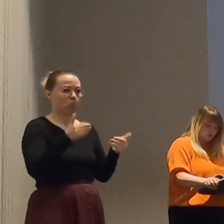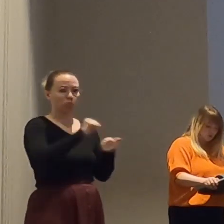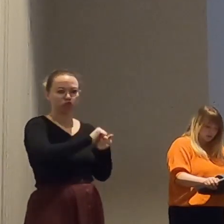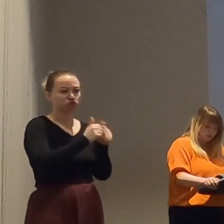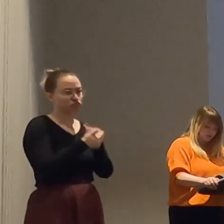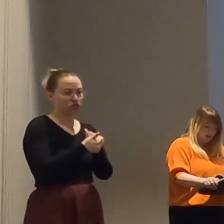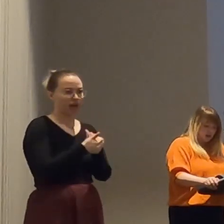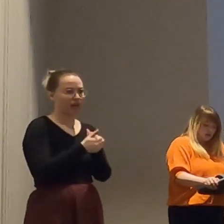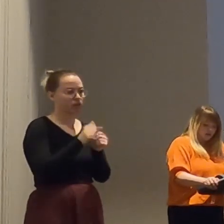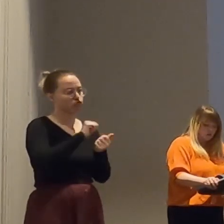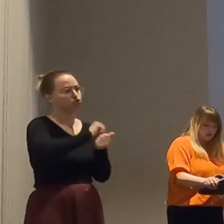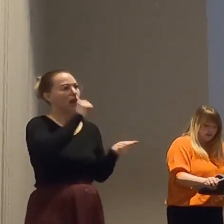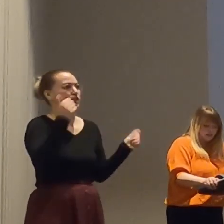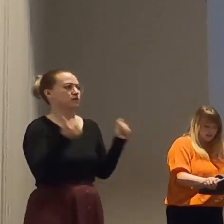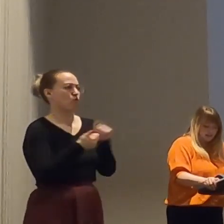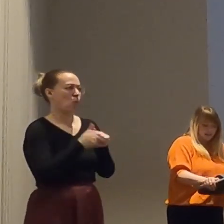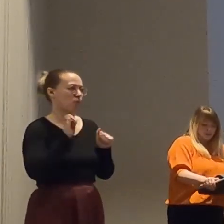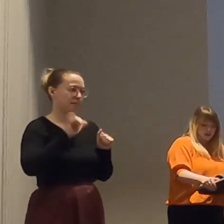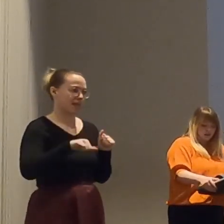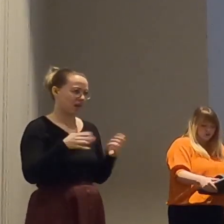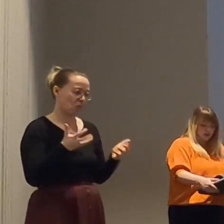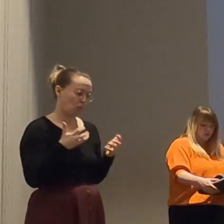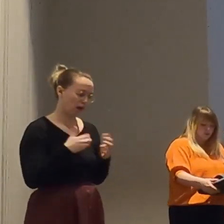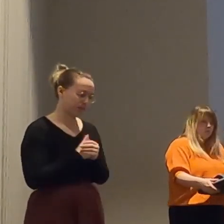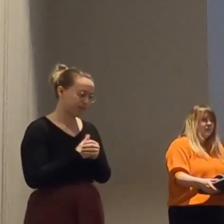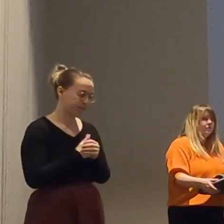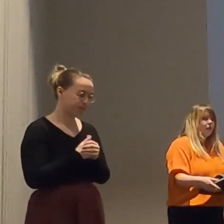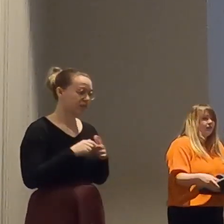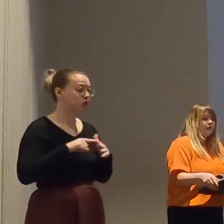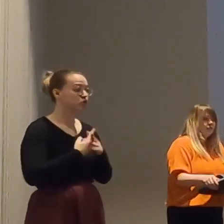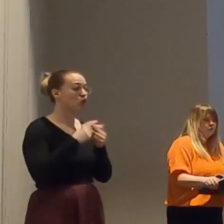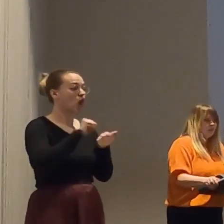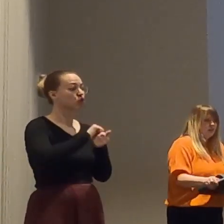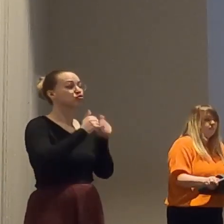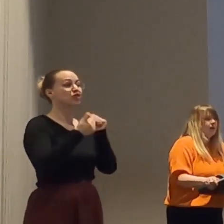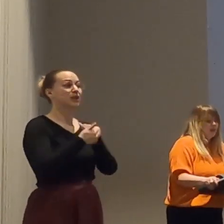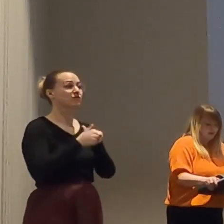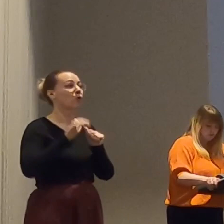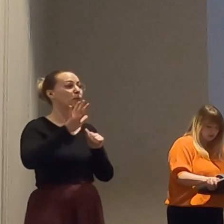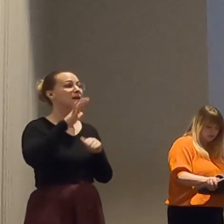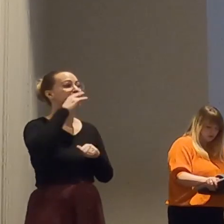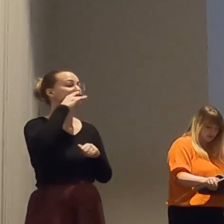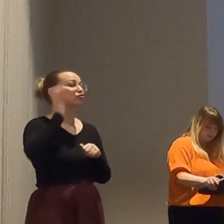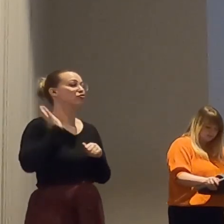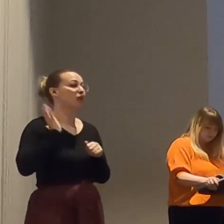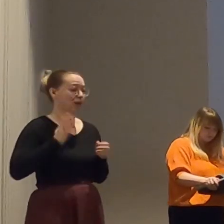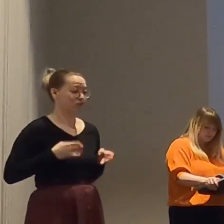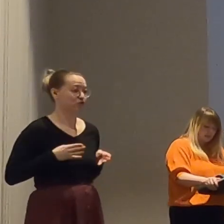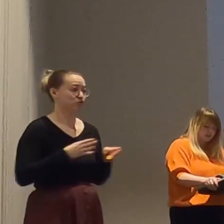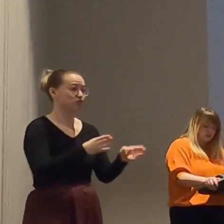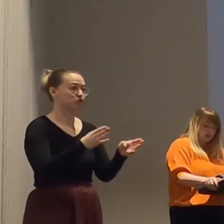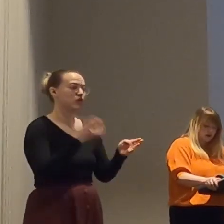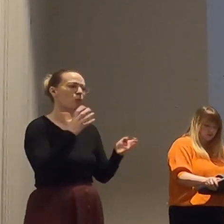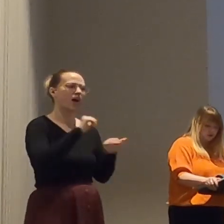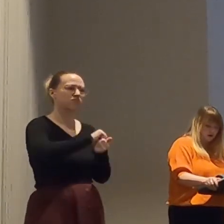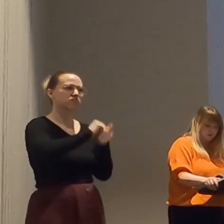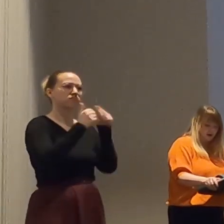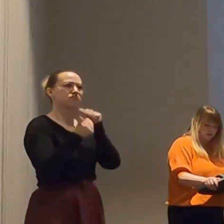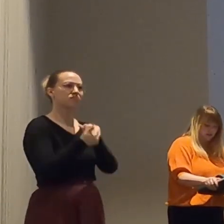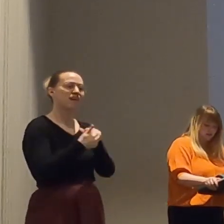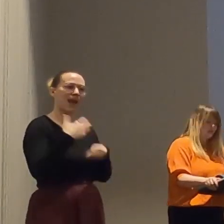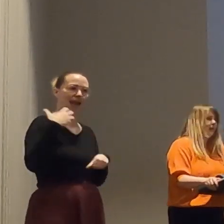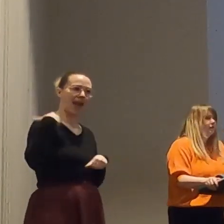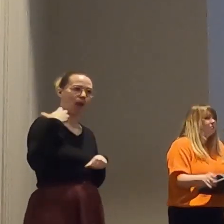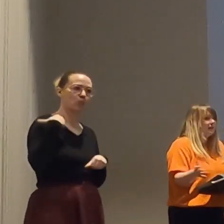to transform it. So what he did, he started to transform his childhood street on Heidelberg Street into an outdoor